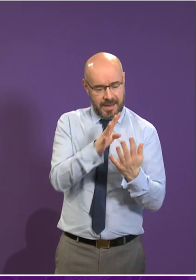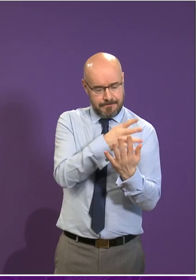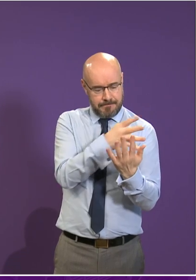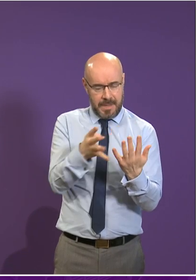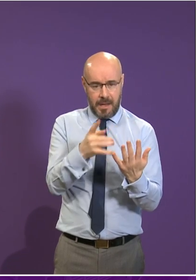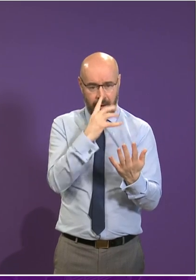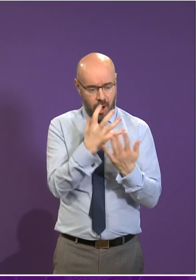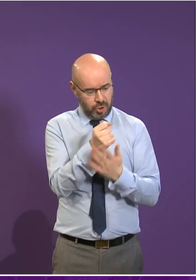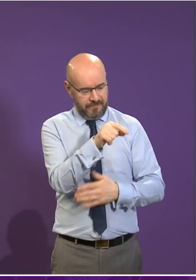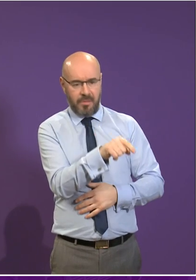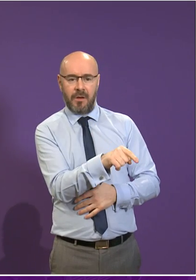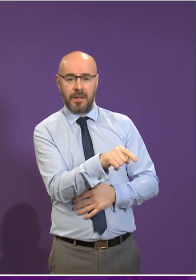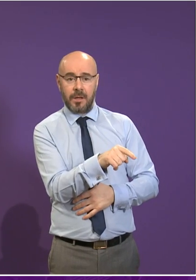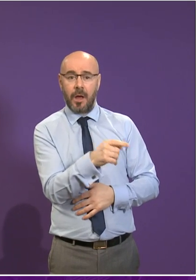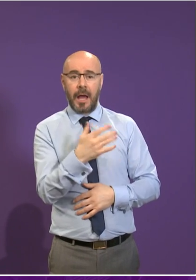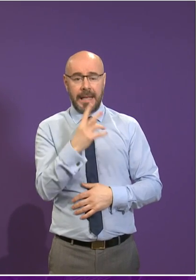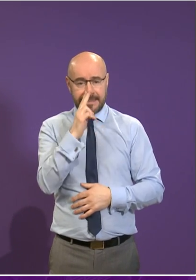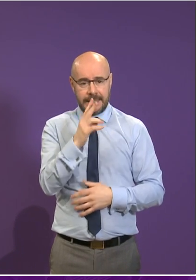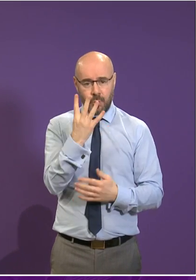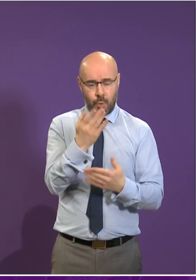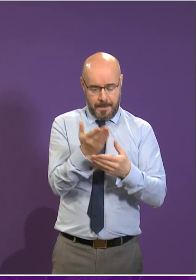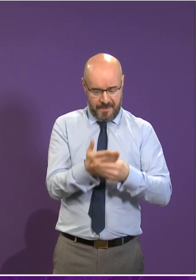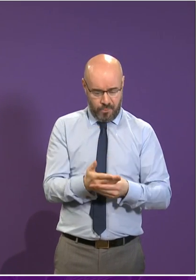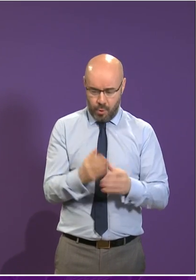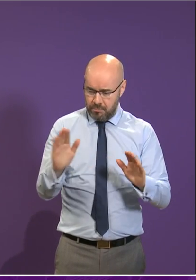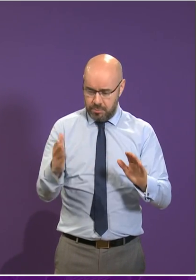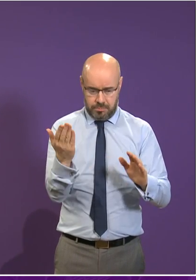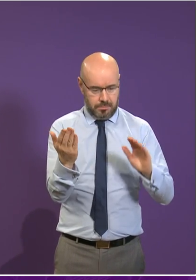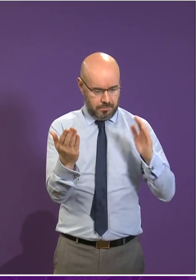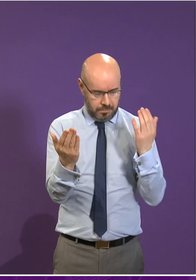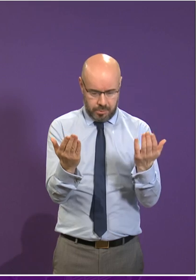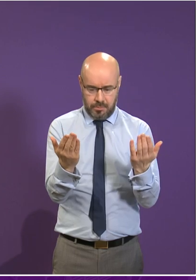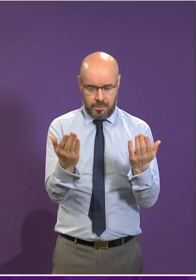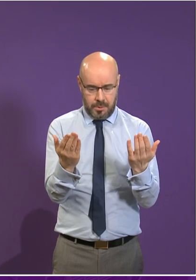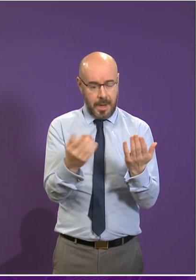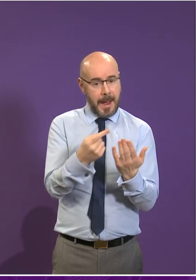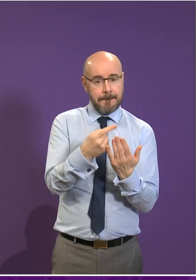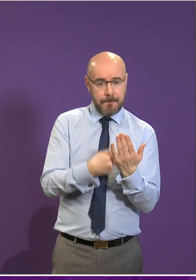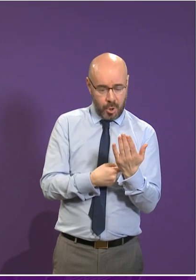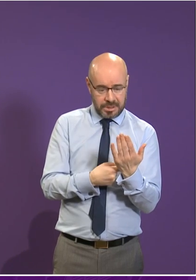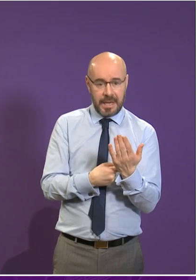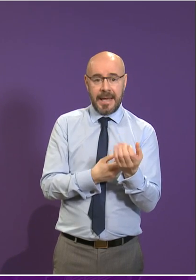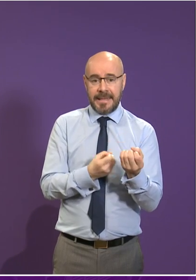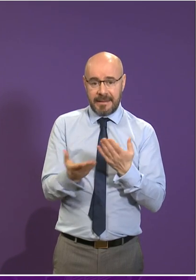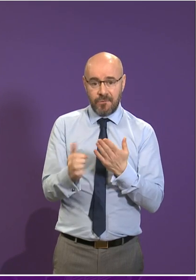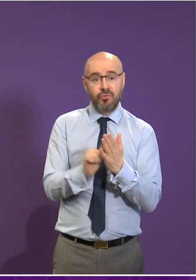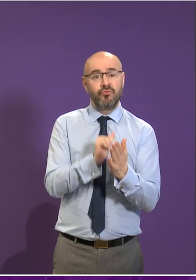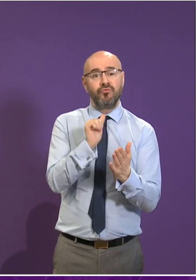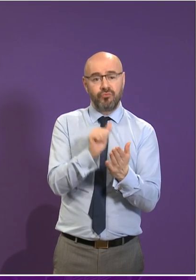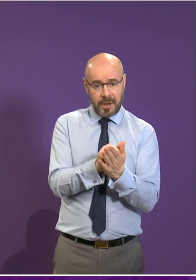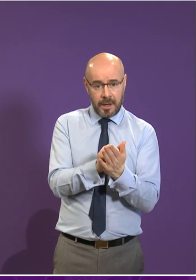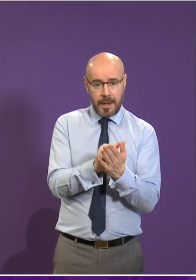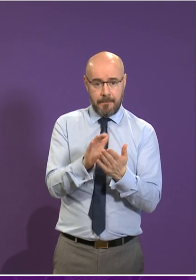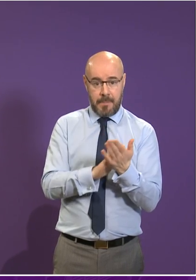quite clearly how the two portfolios can work very, very closely together on this, with the policy being right and the delivery being right. You could make